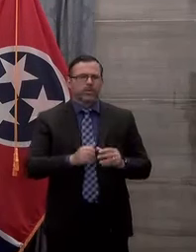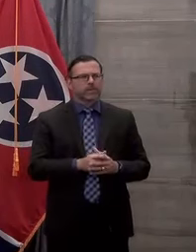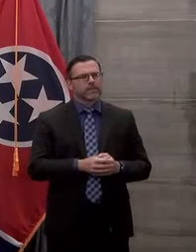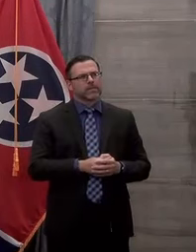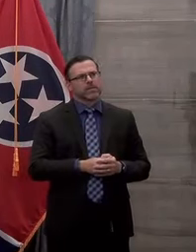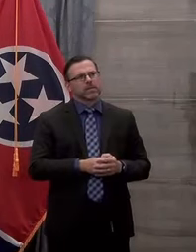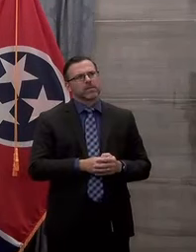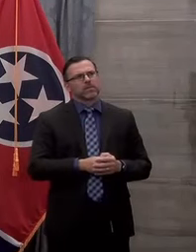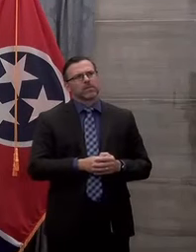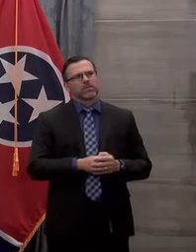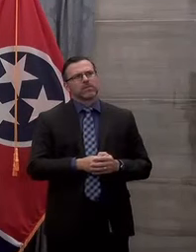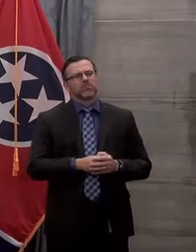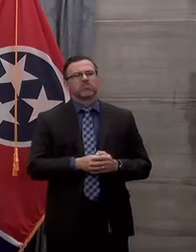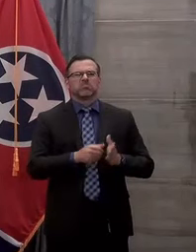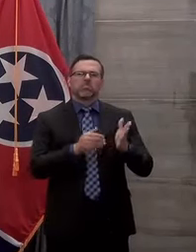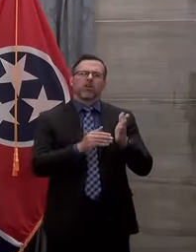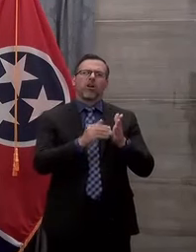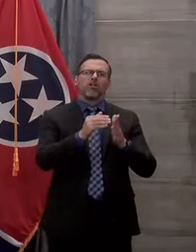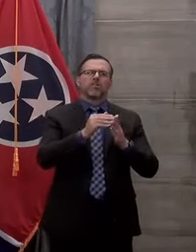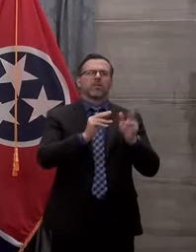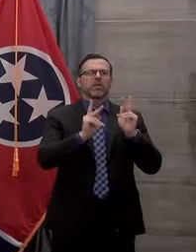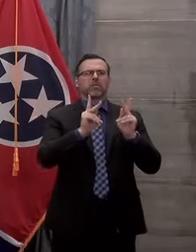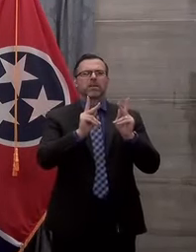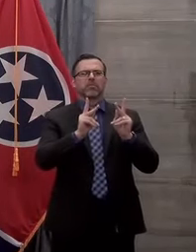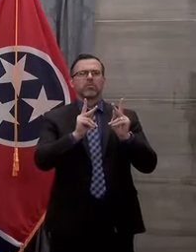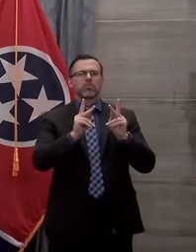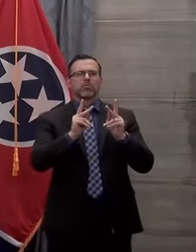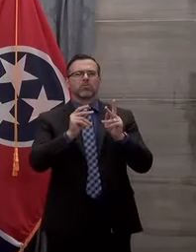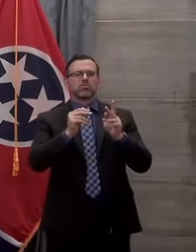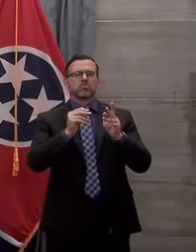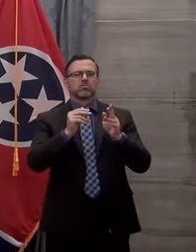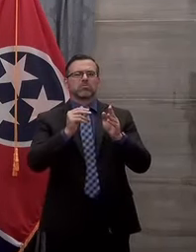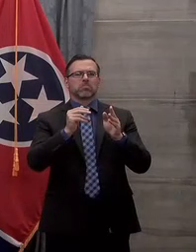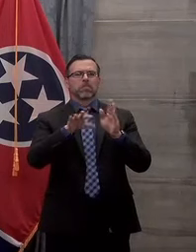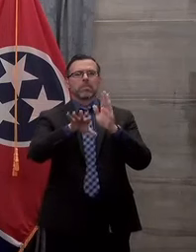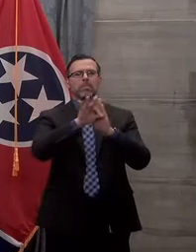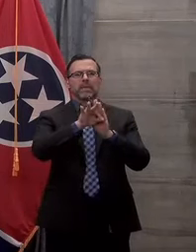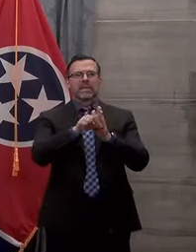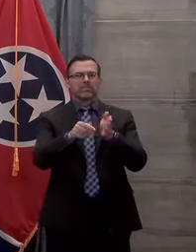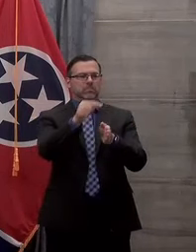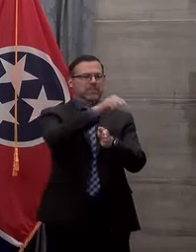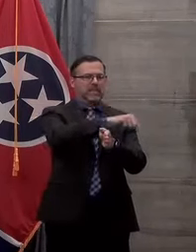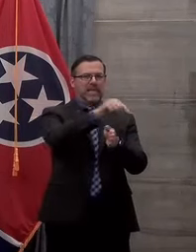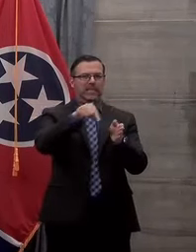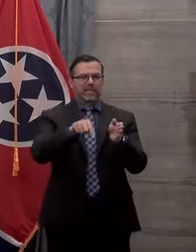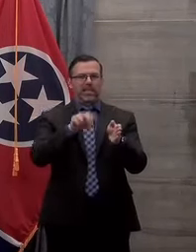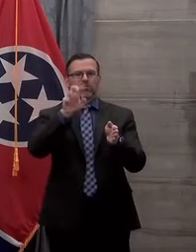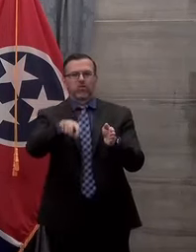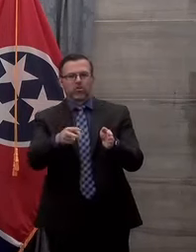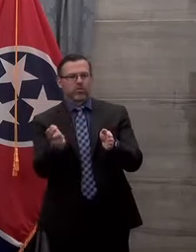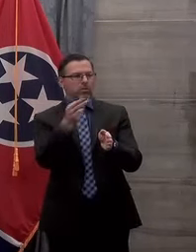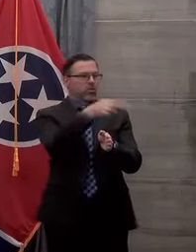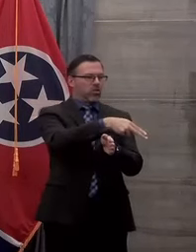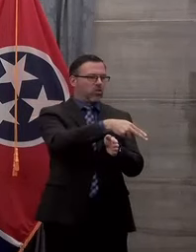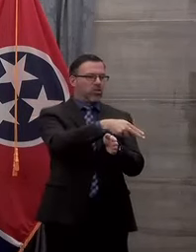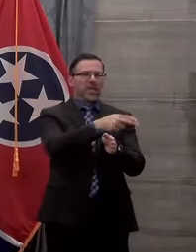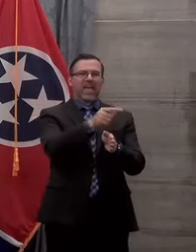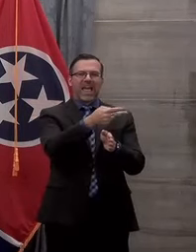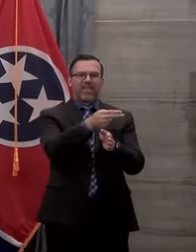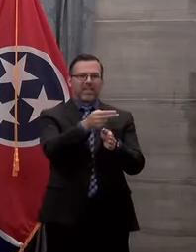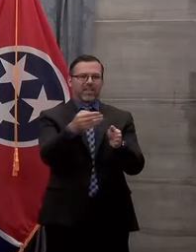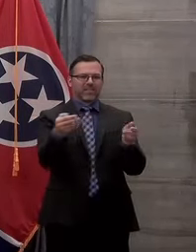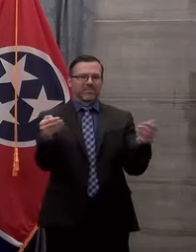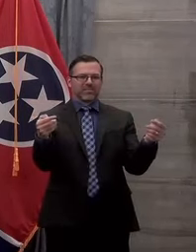to draw lines and choose sides, and dialogue stops when that happens. And so